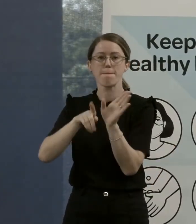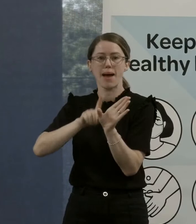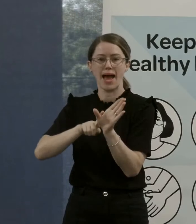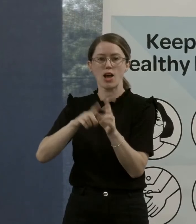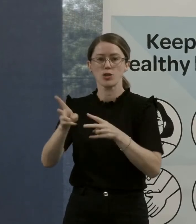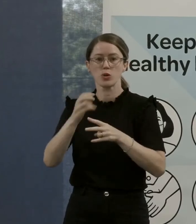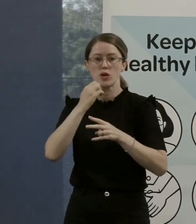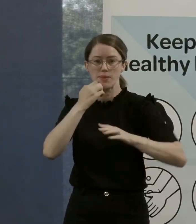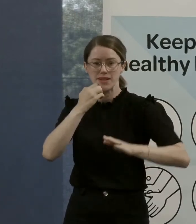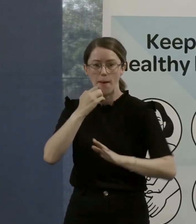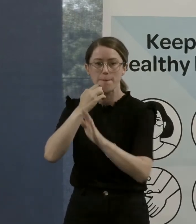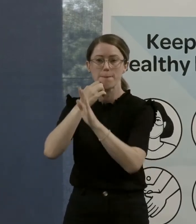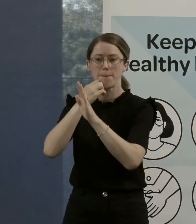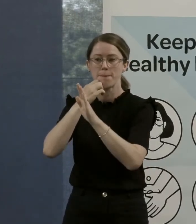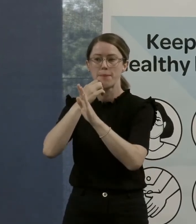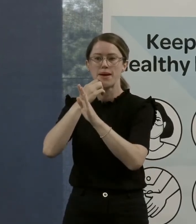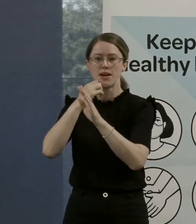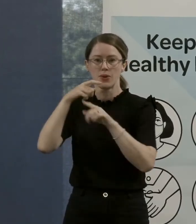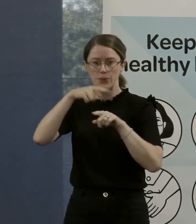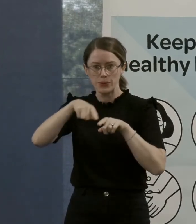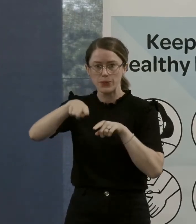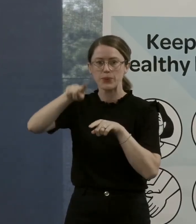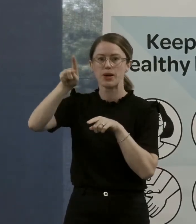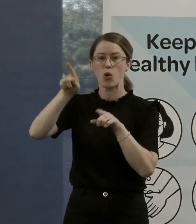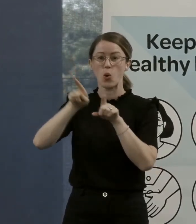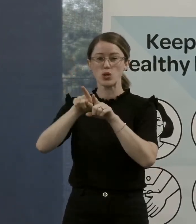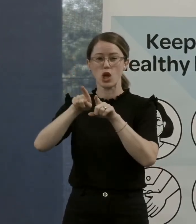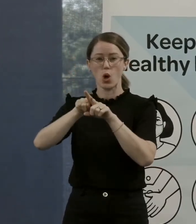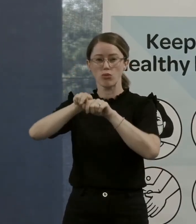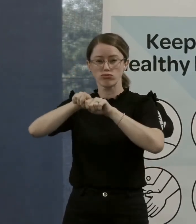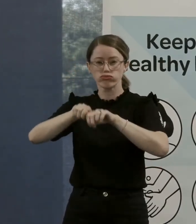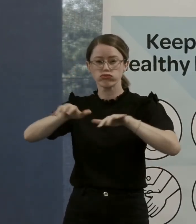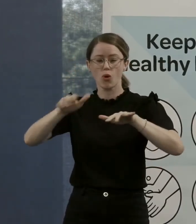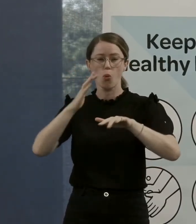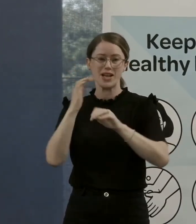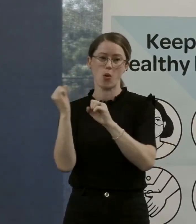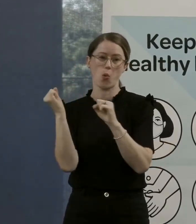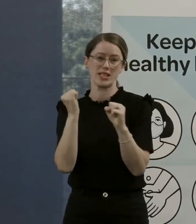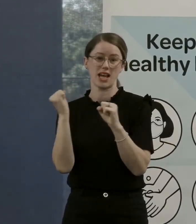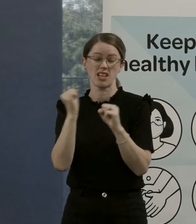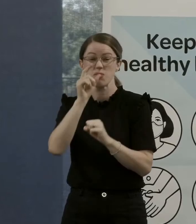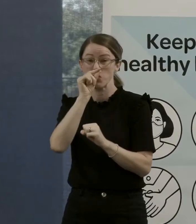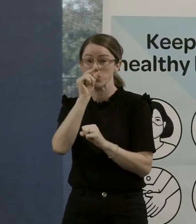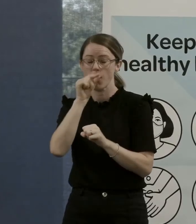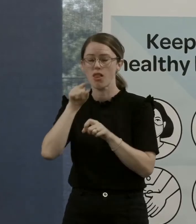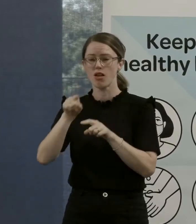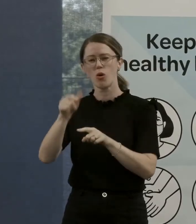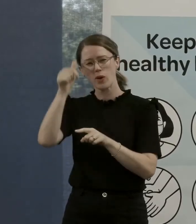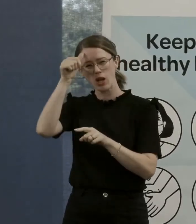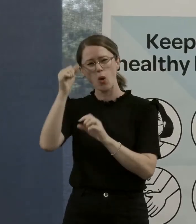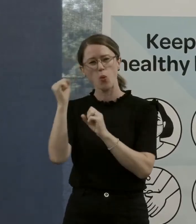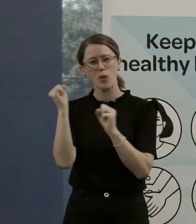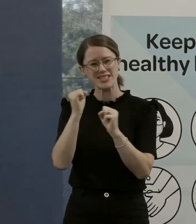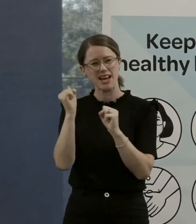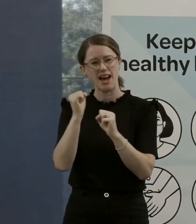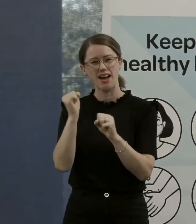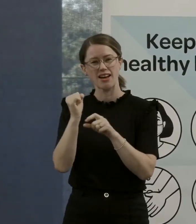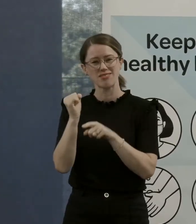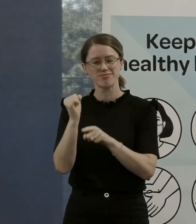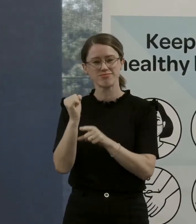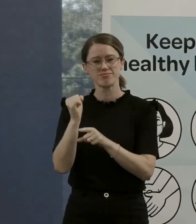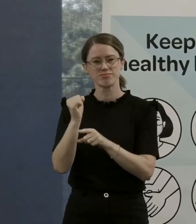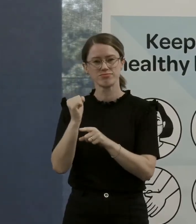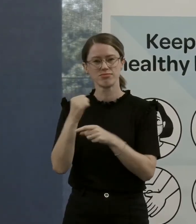then another quite large peak, another outbreak again through winter. We know that winter tends to bring